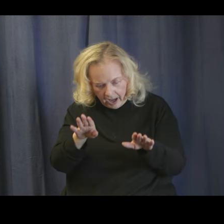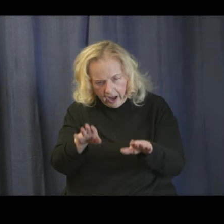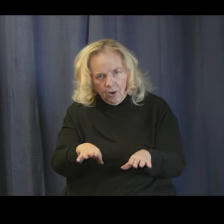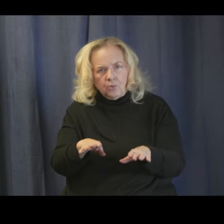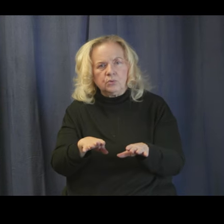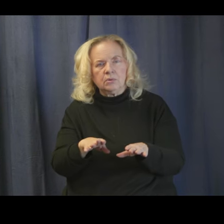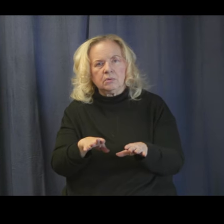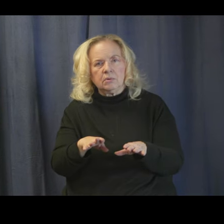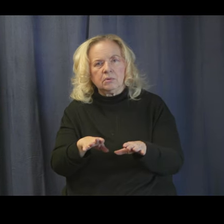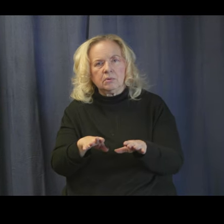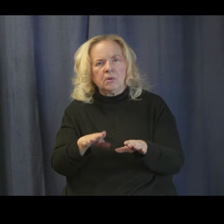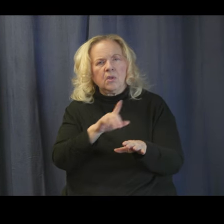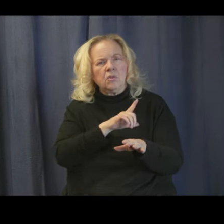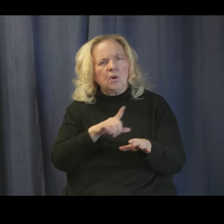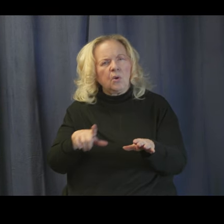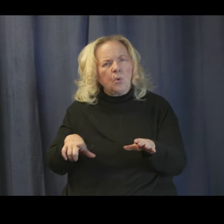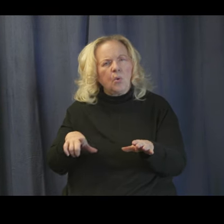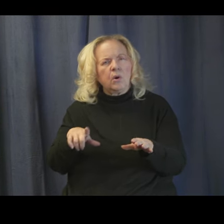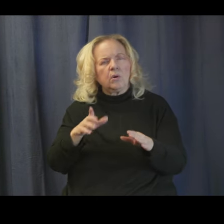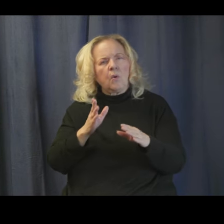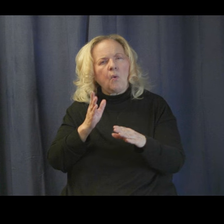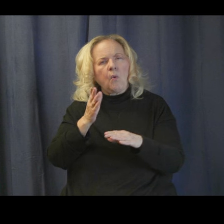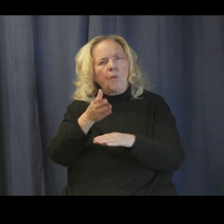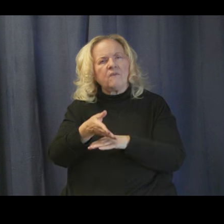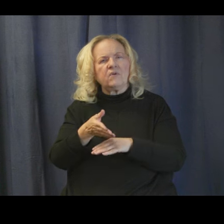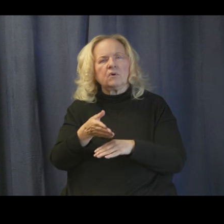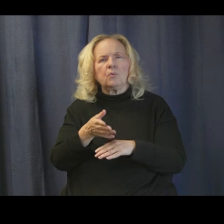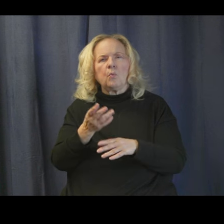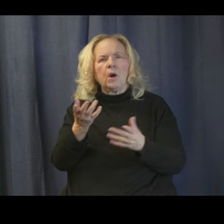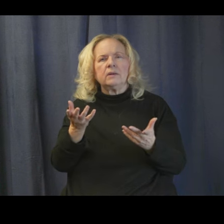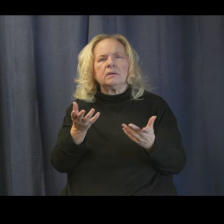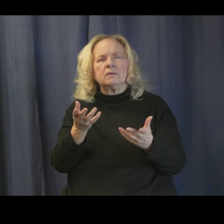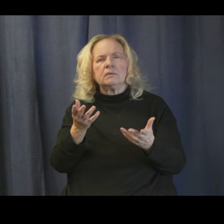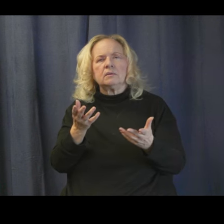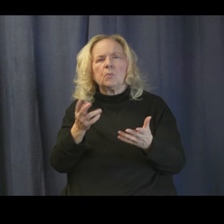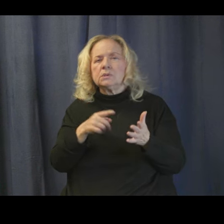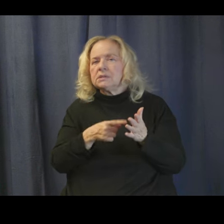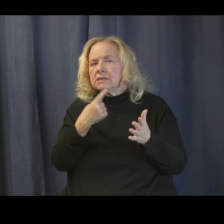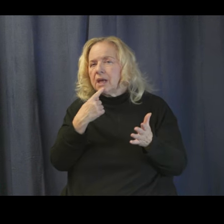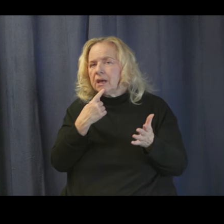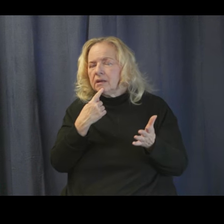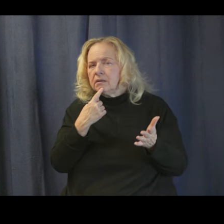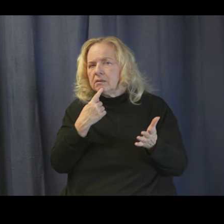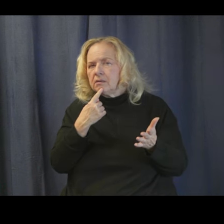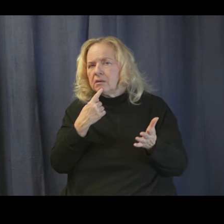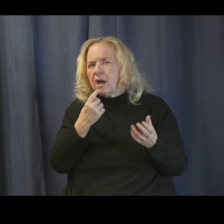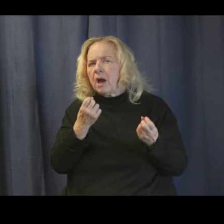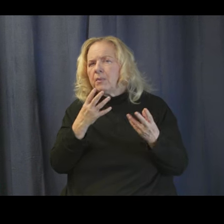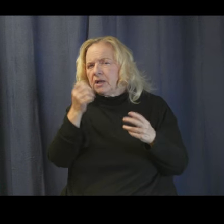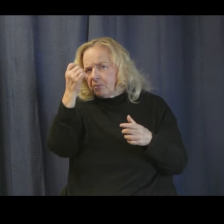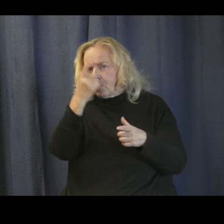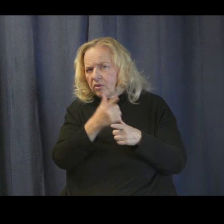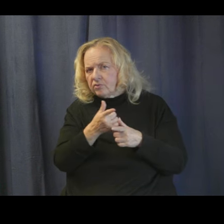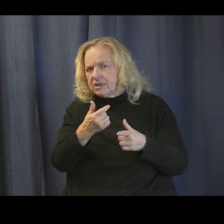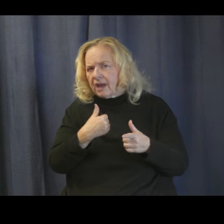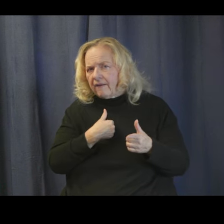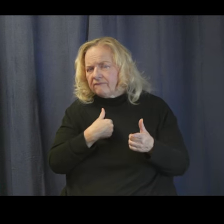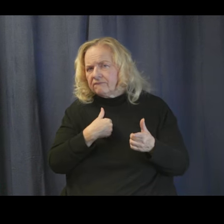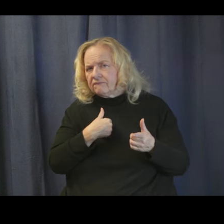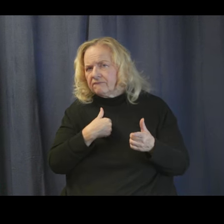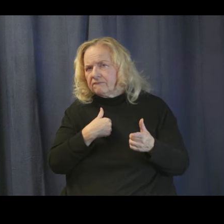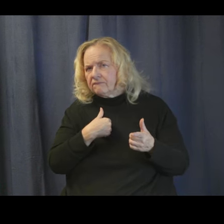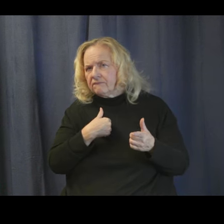to you. Be Lord over your what? Okay, what does that say? How many brothers did he